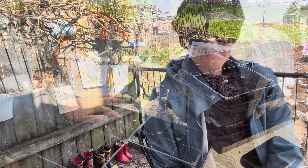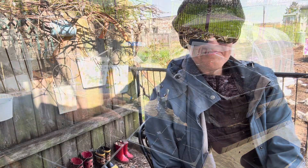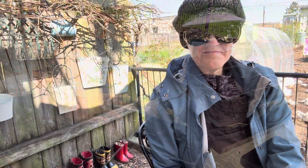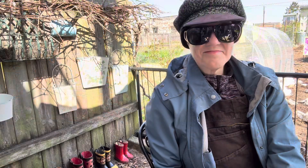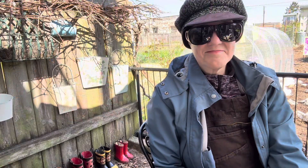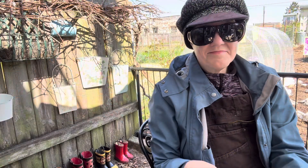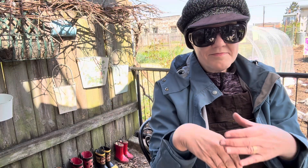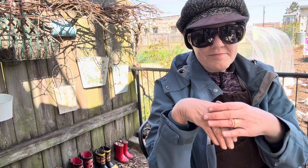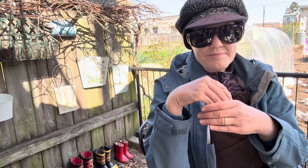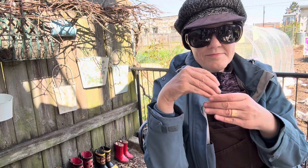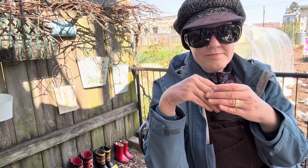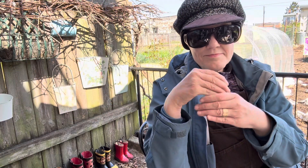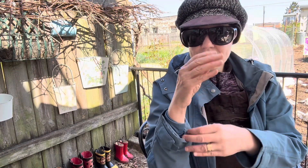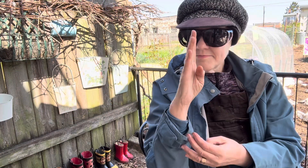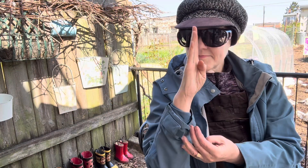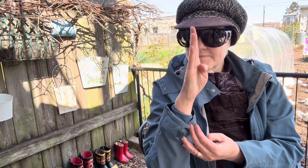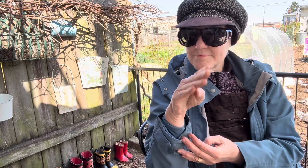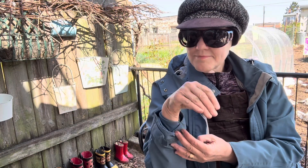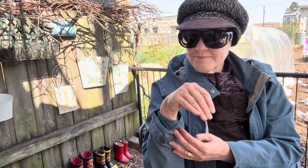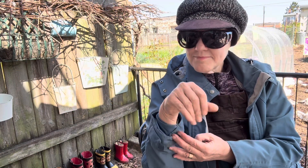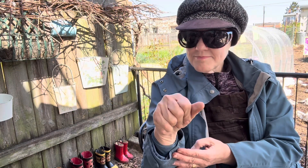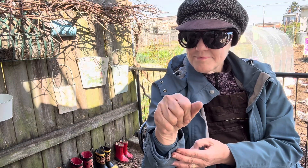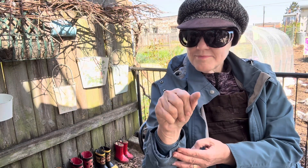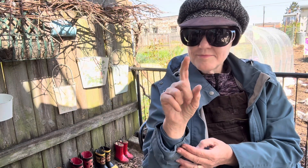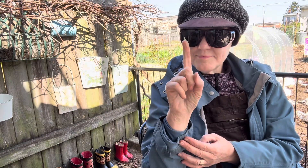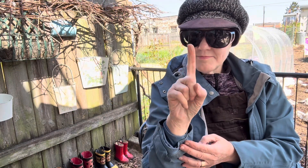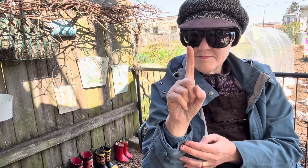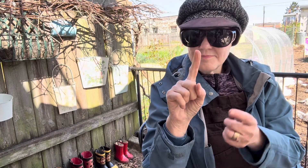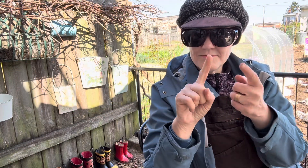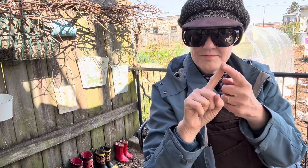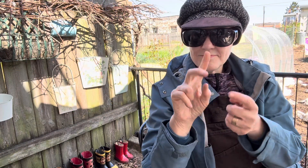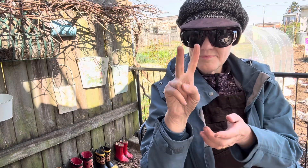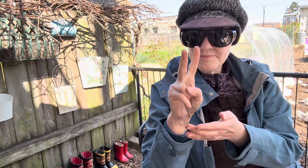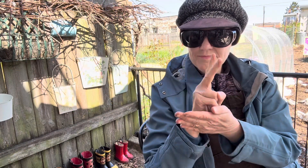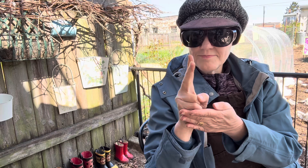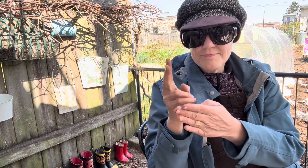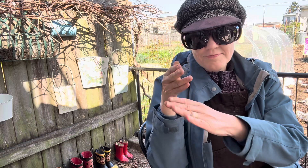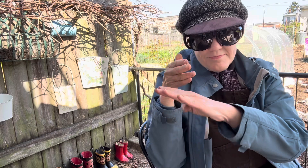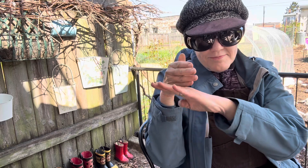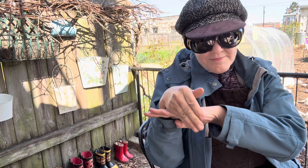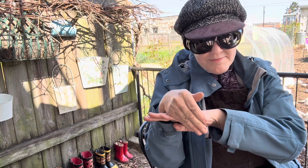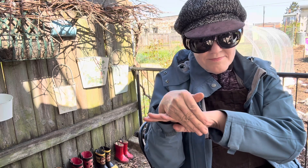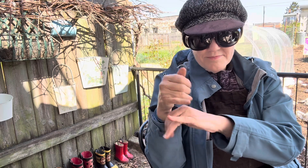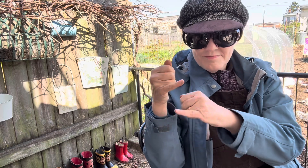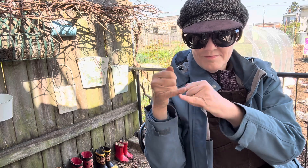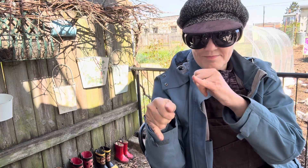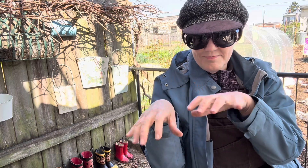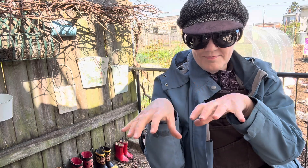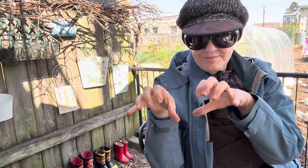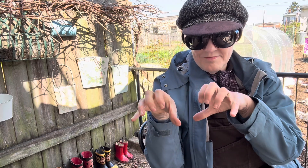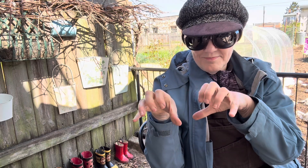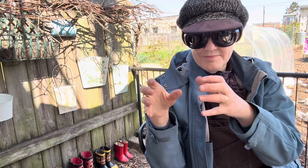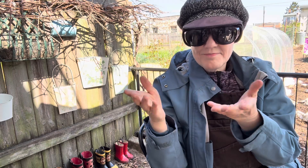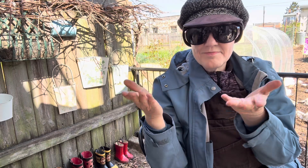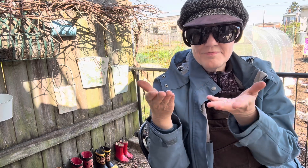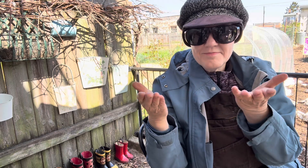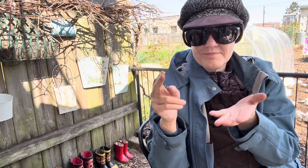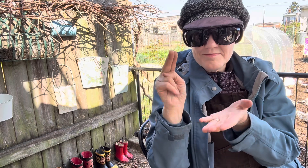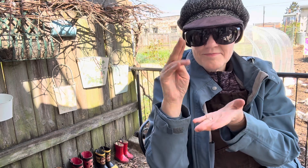You can direct sow sunflower seeds directly into the soil in the garden 1 to 2 weeks after your last frost. Here in